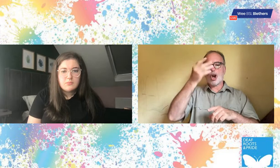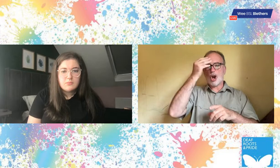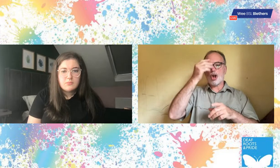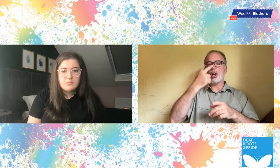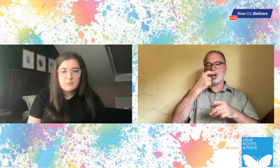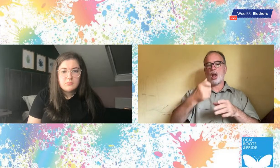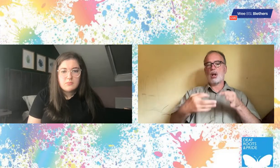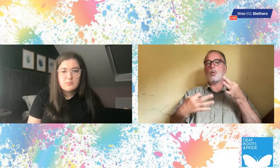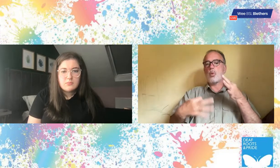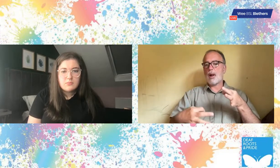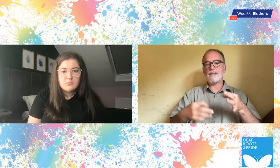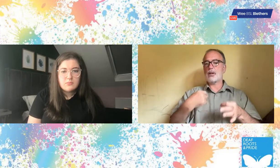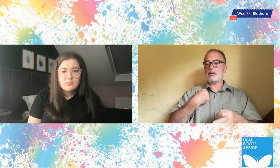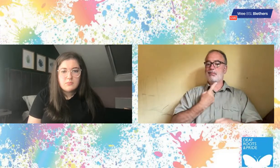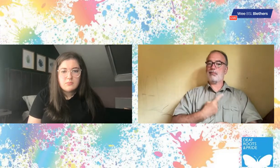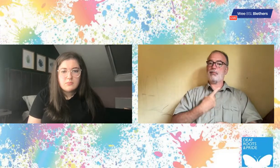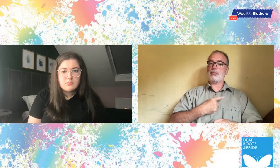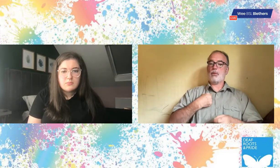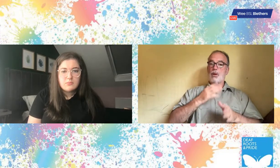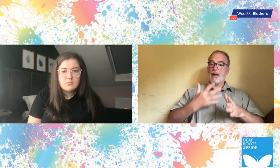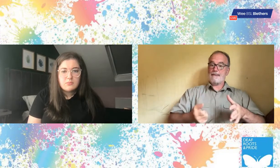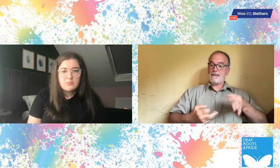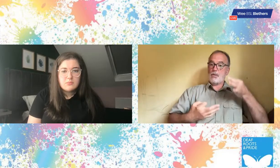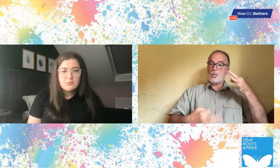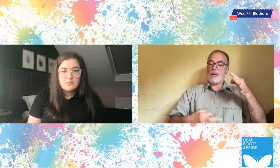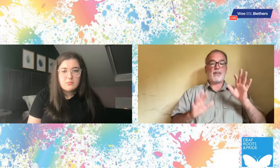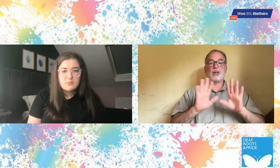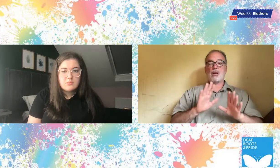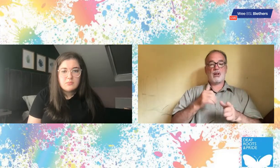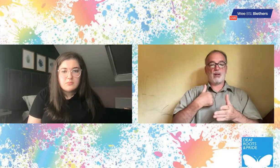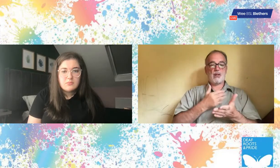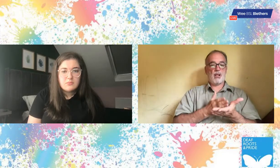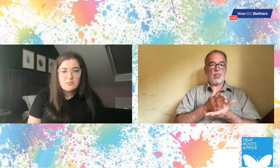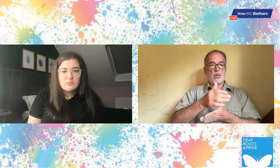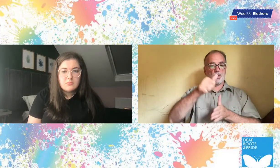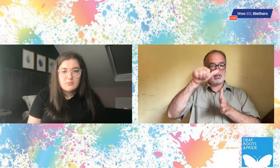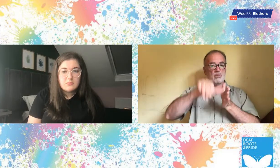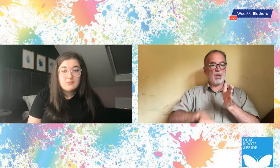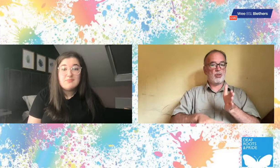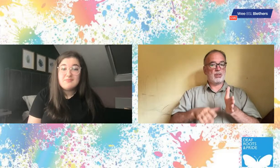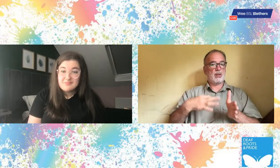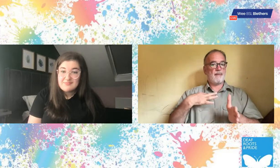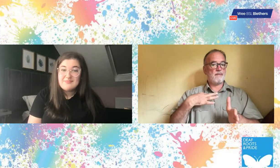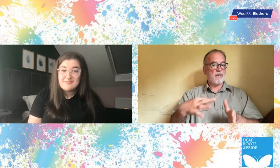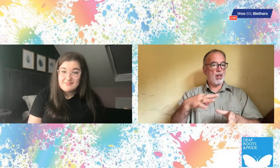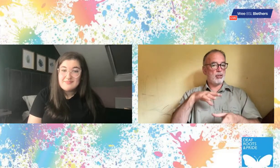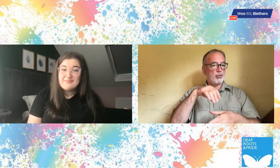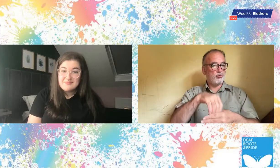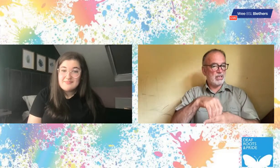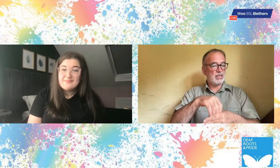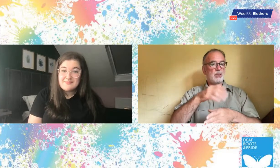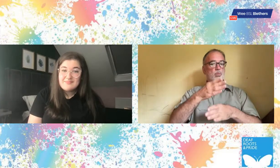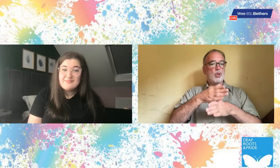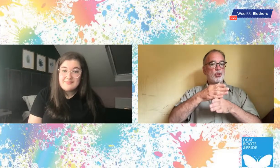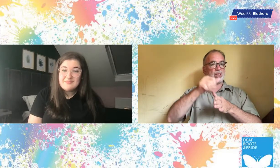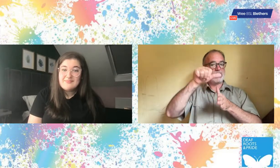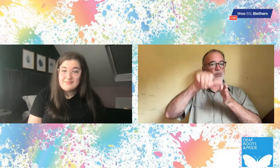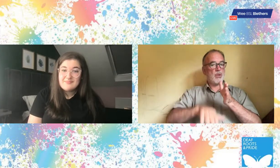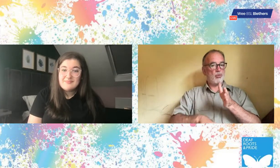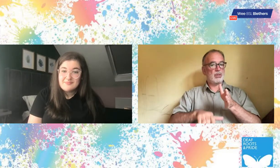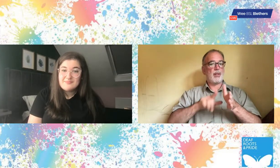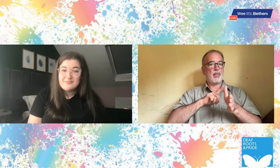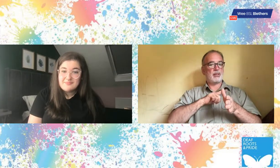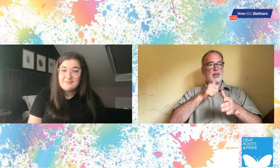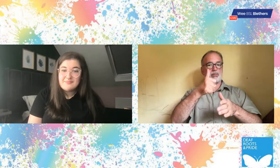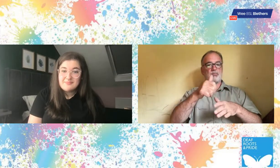qualifications. I mean, if you want to go on a course and learn, you can get qualifications, but you don't have to. I've got to where I